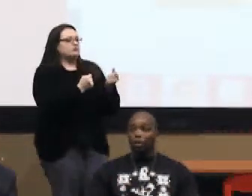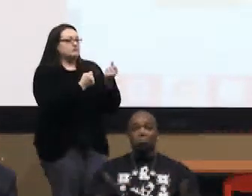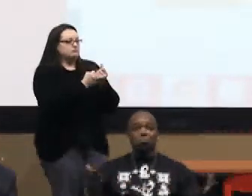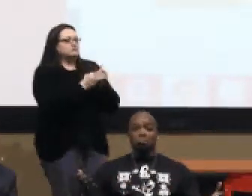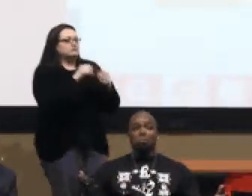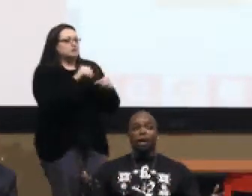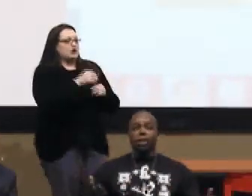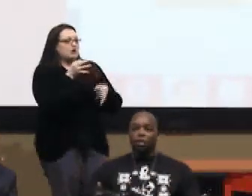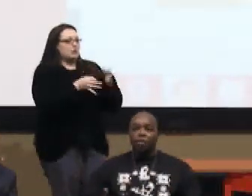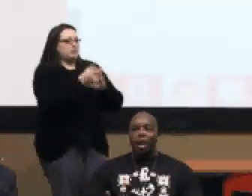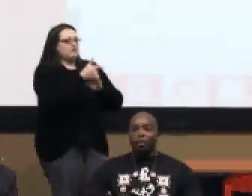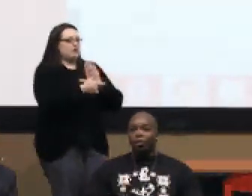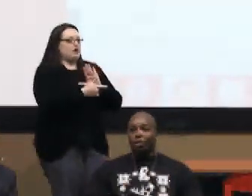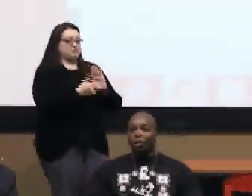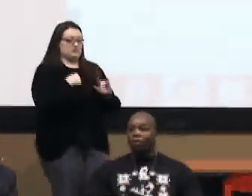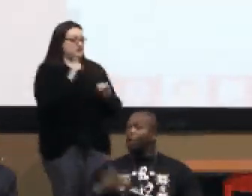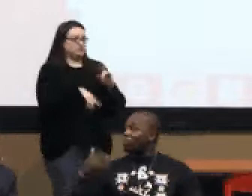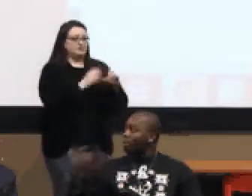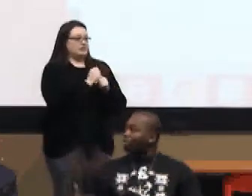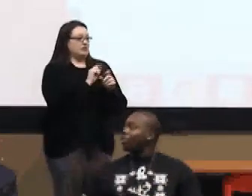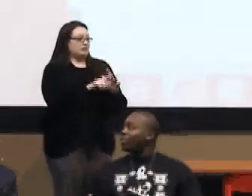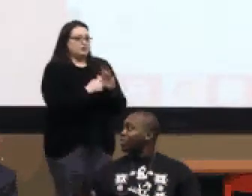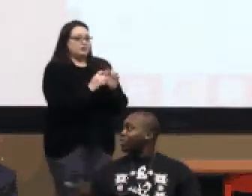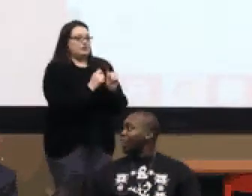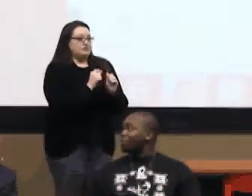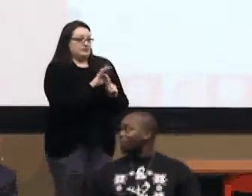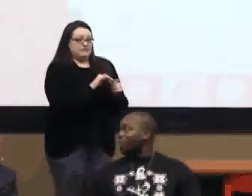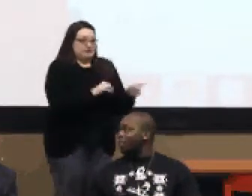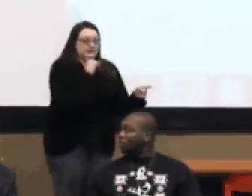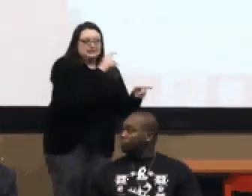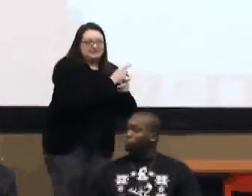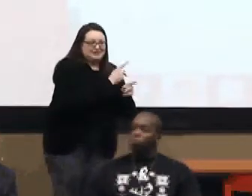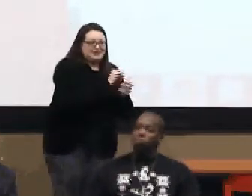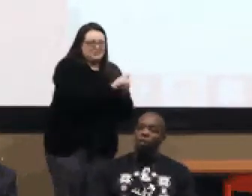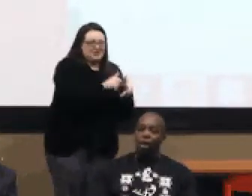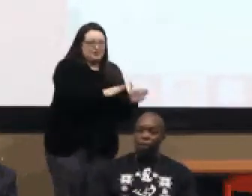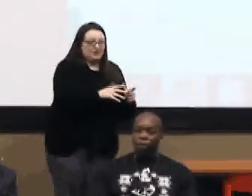law. I couldn't have gotten started if my mentor didn't look out for me that